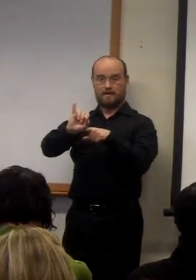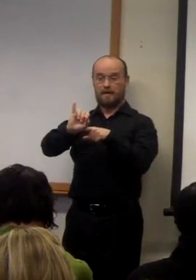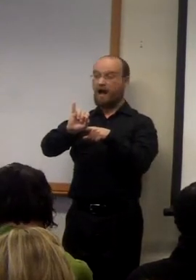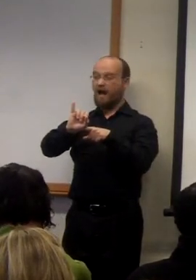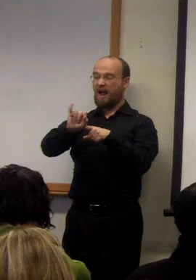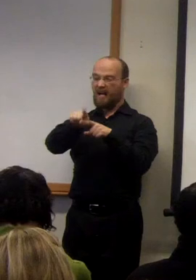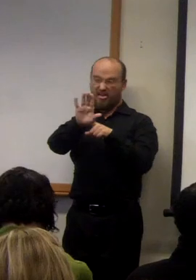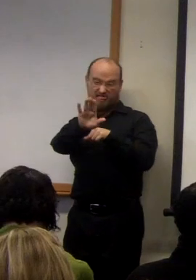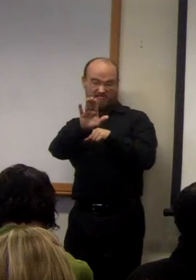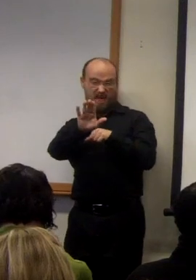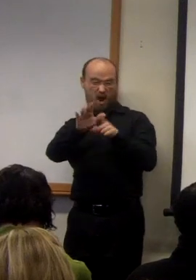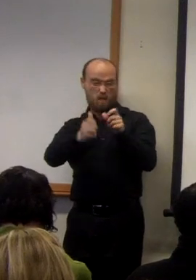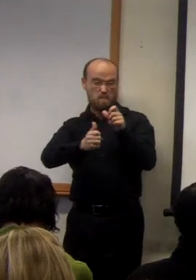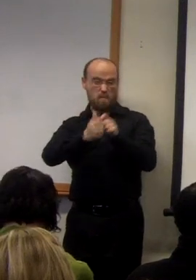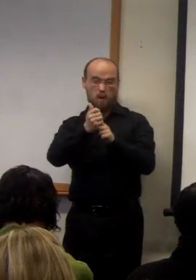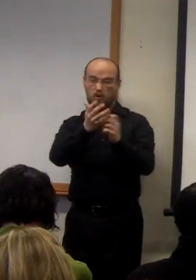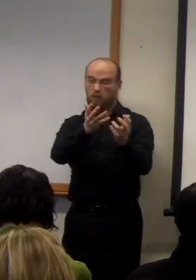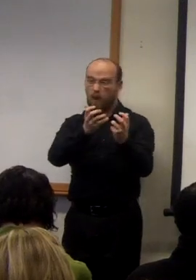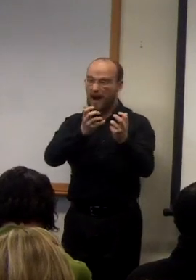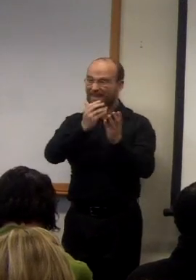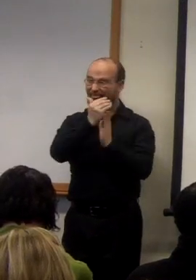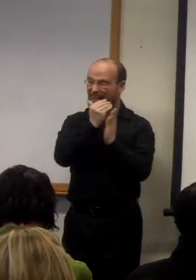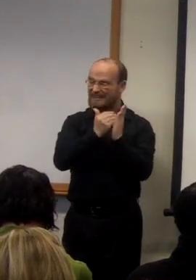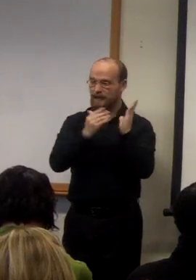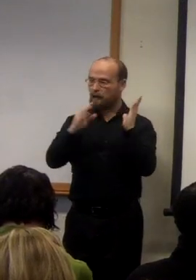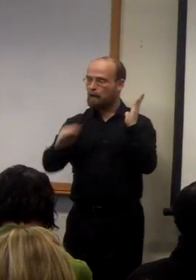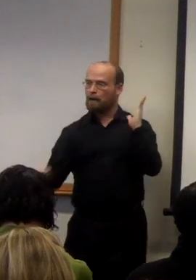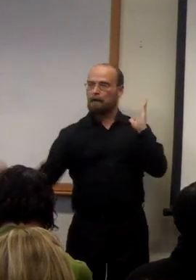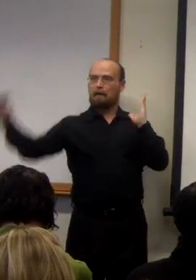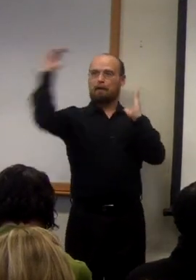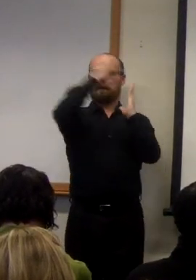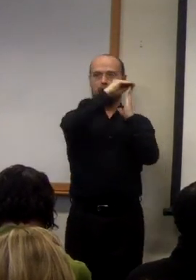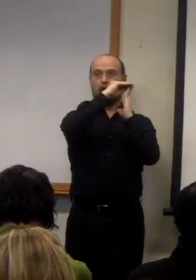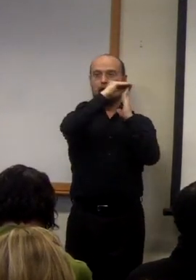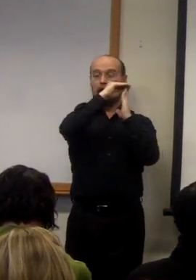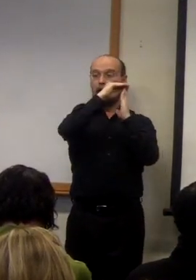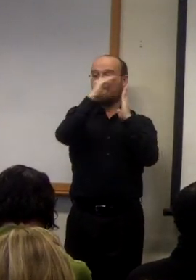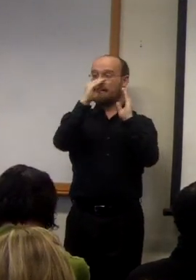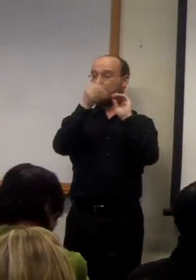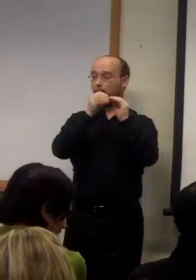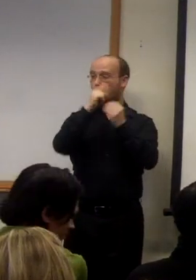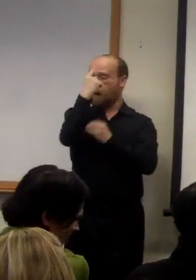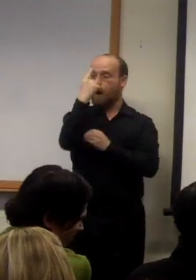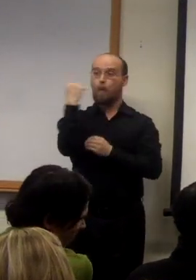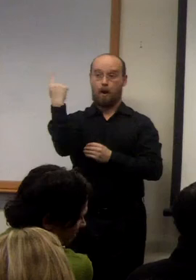most wanted list, and they are calling her a terrorist. And this woman is Assata Shakur, right?